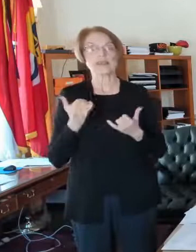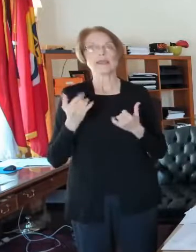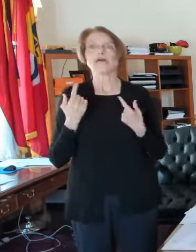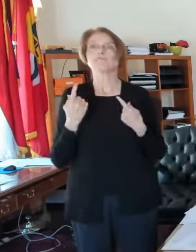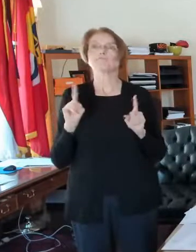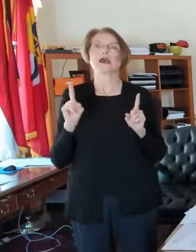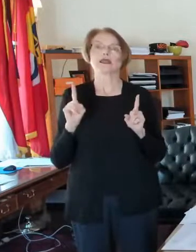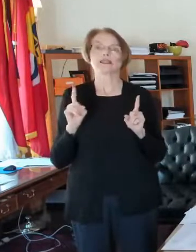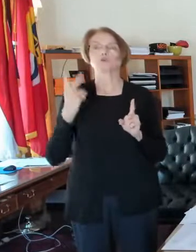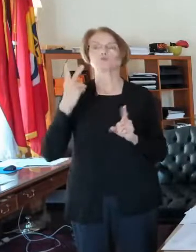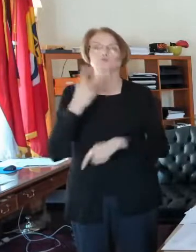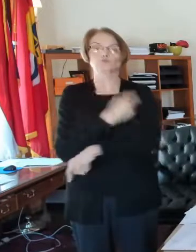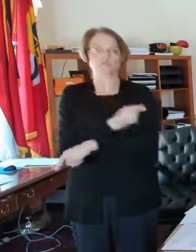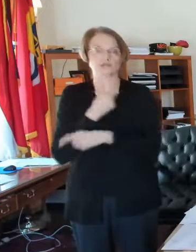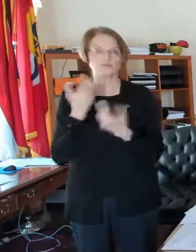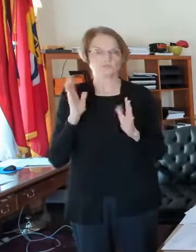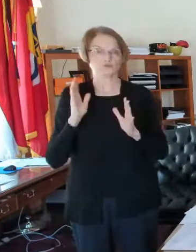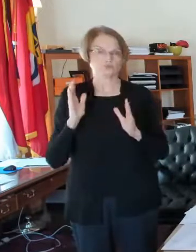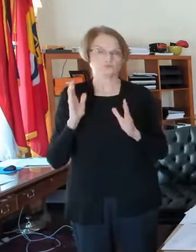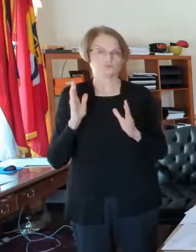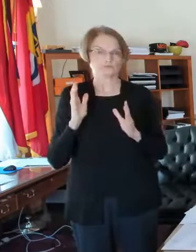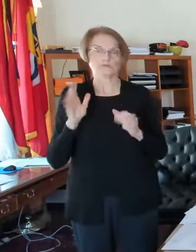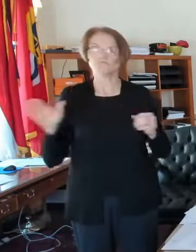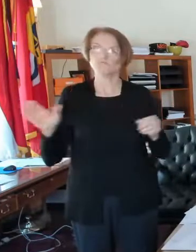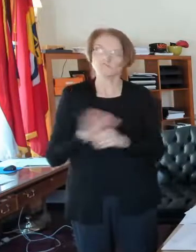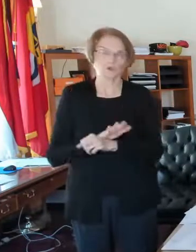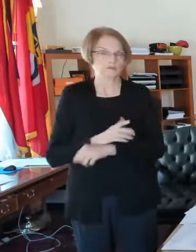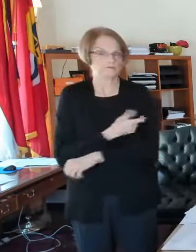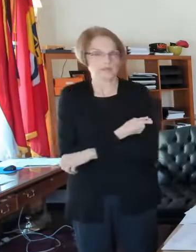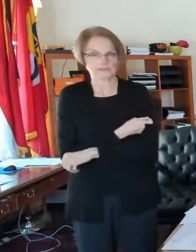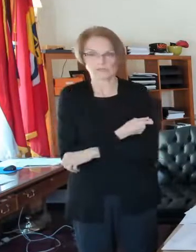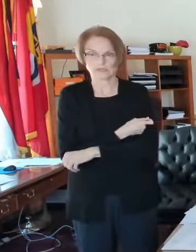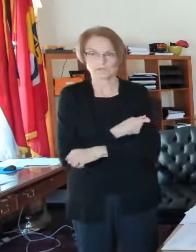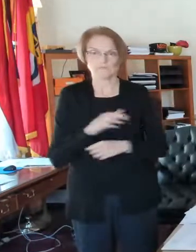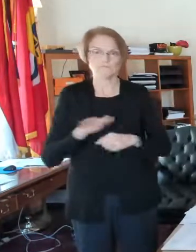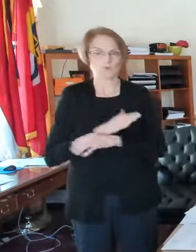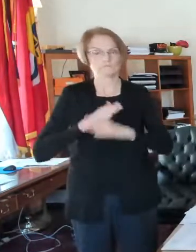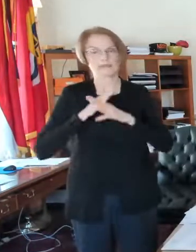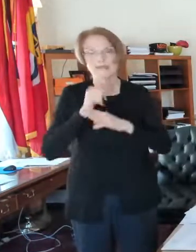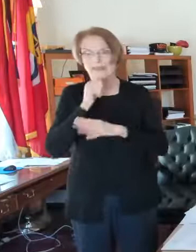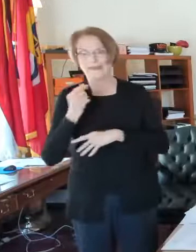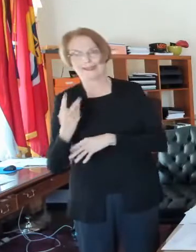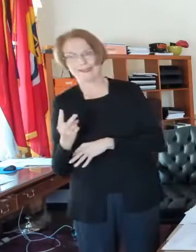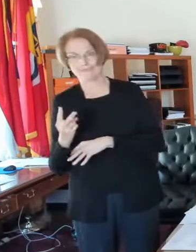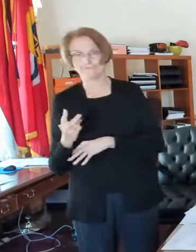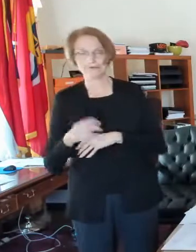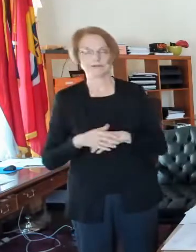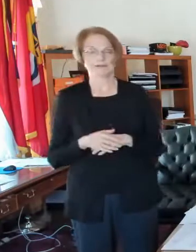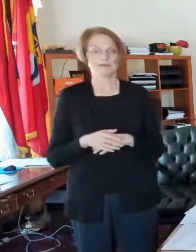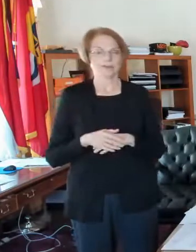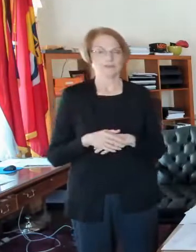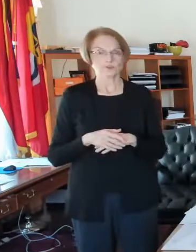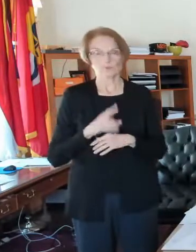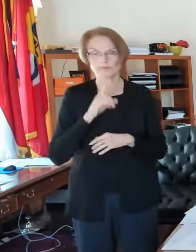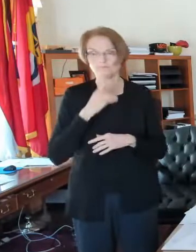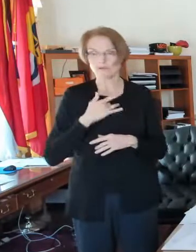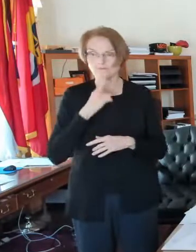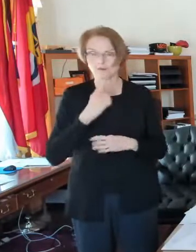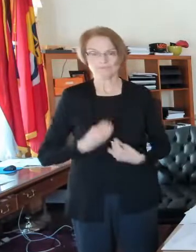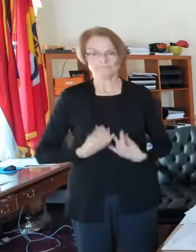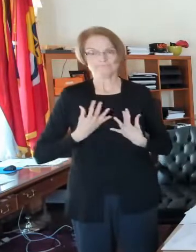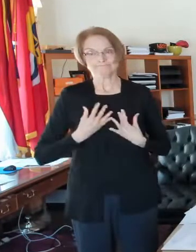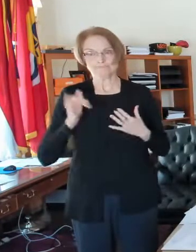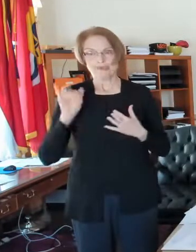have 2 shots to be fully vaccinated instead of half vaccinated. So we're very encouraged by that,